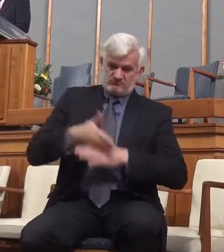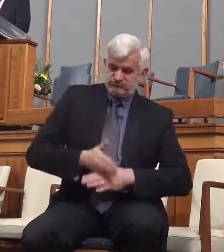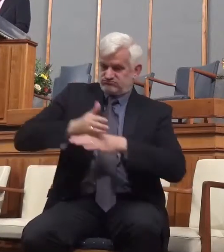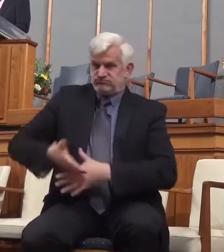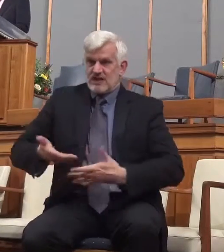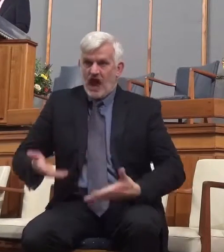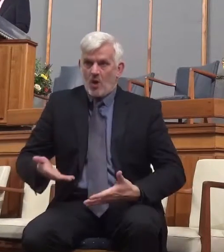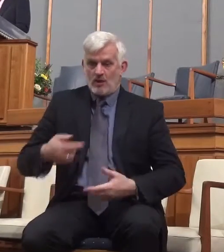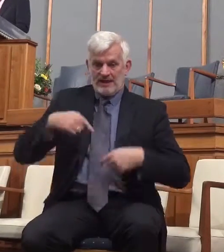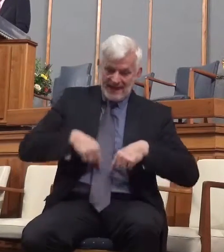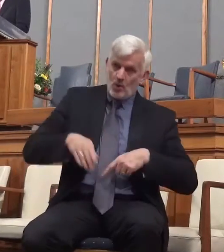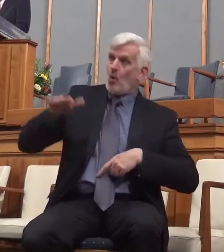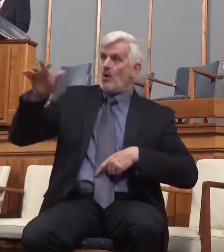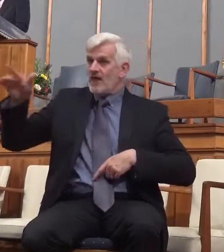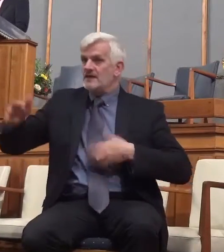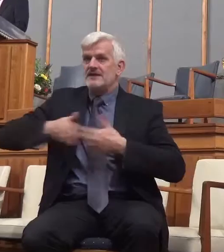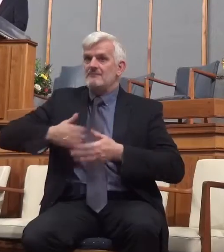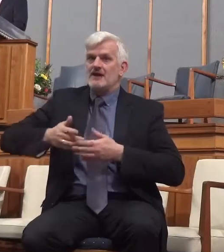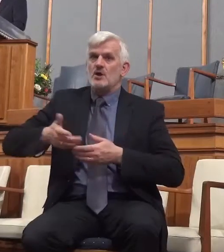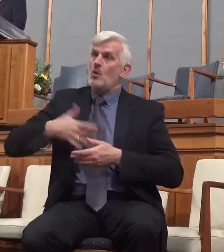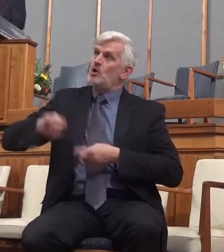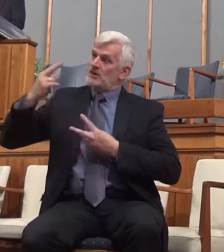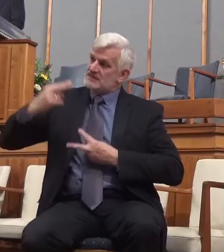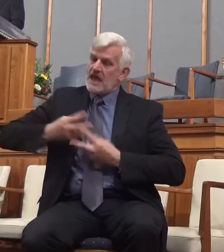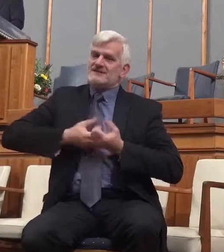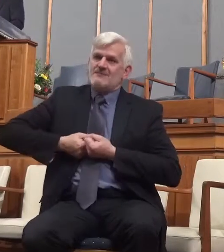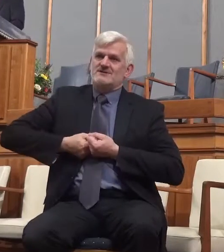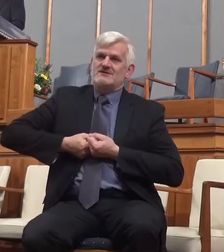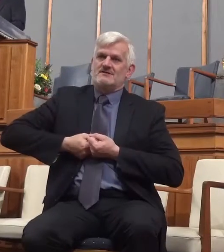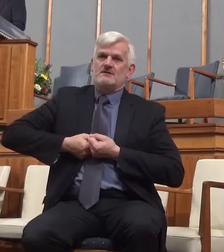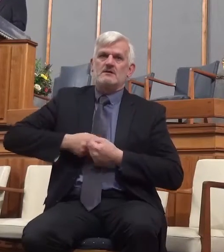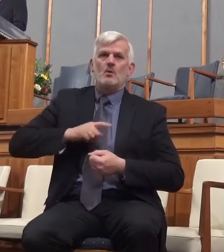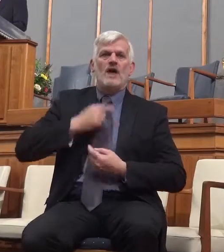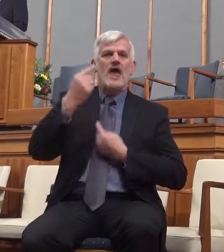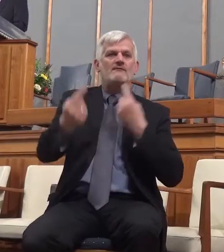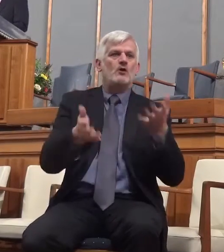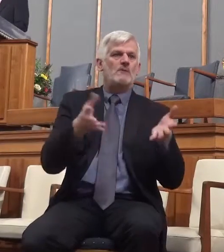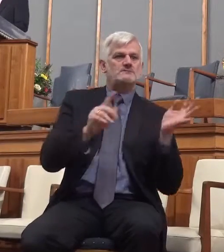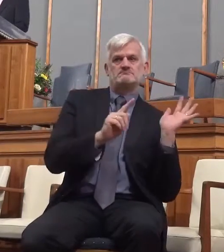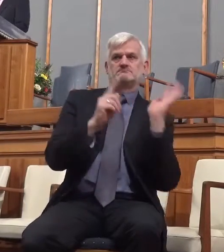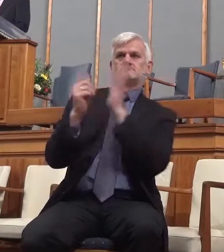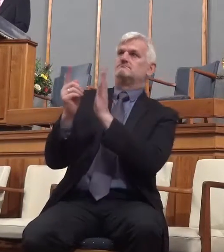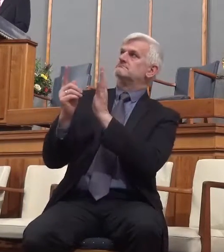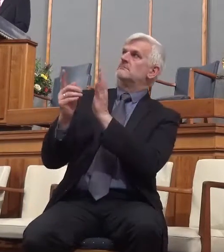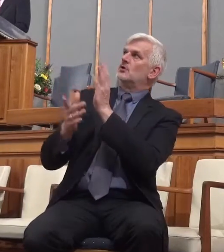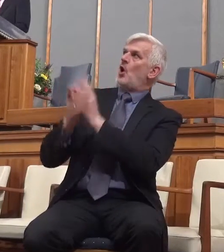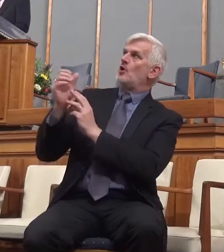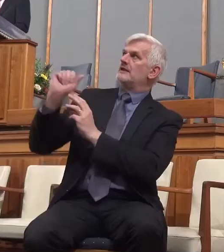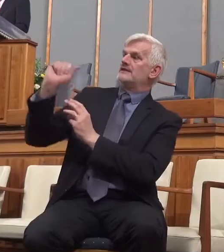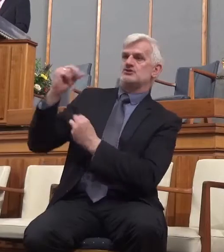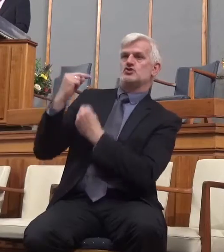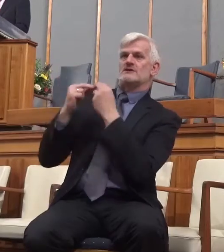be accepted of him. For we must all appear before the judgment seat of Christ, that